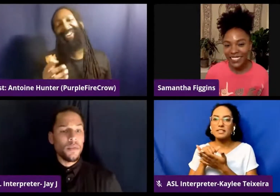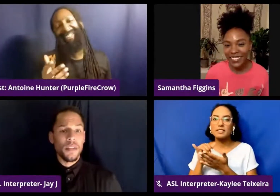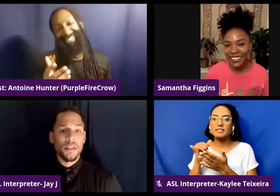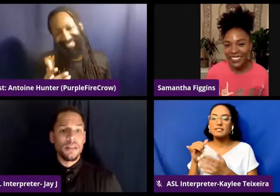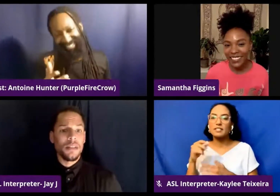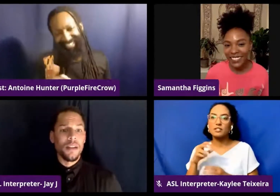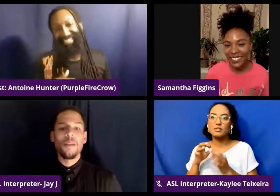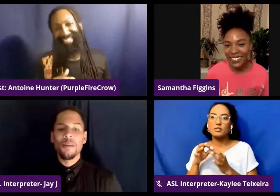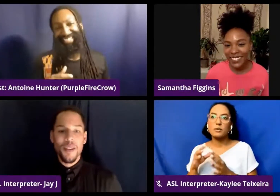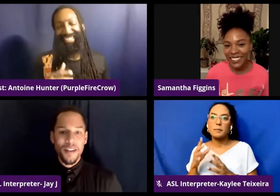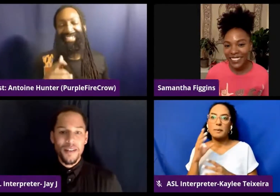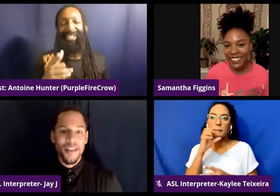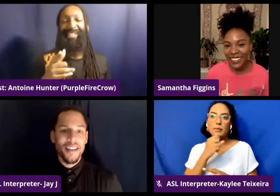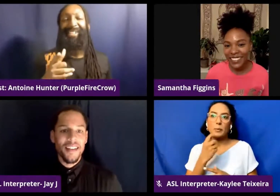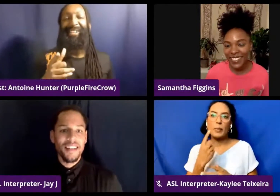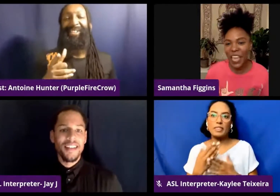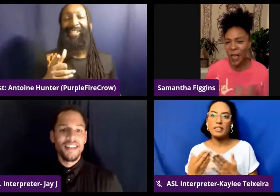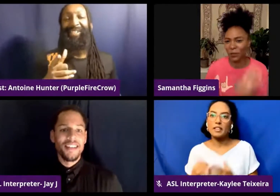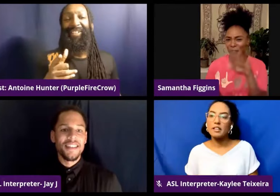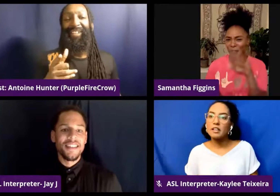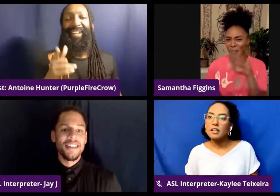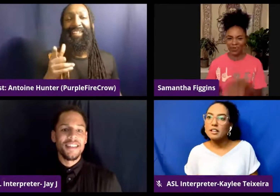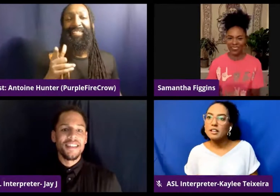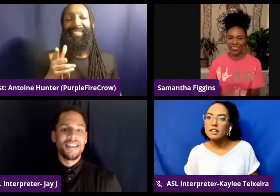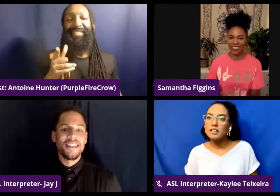That's perfect. Oh, I'm sorry. Go ahead.